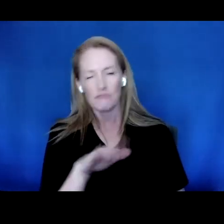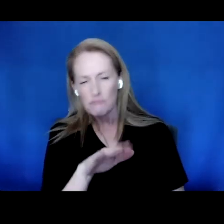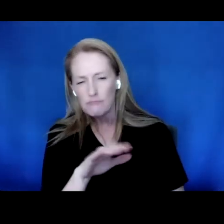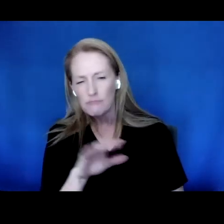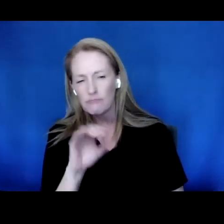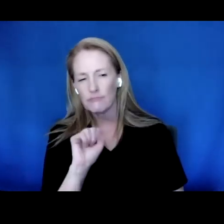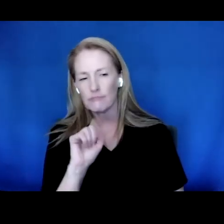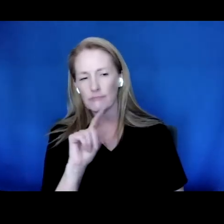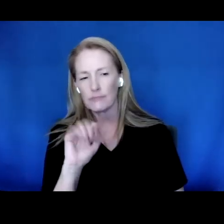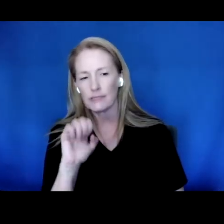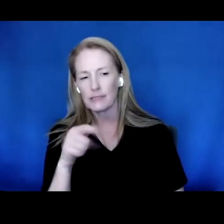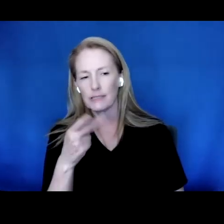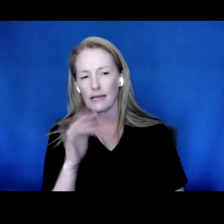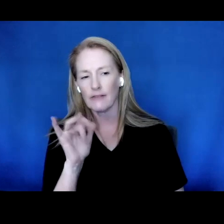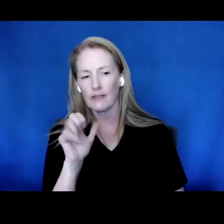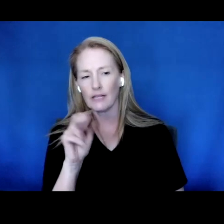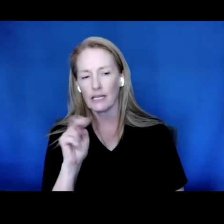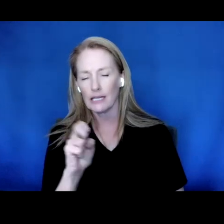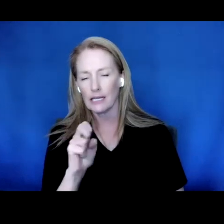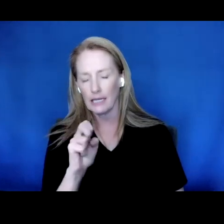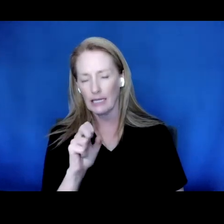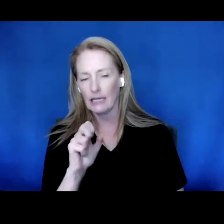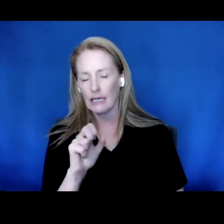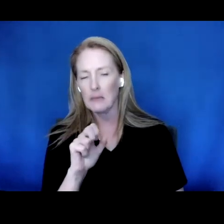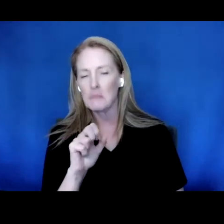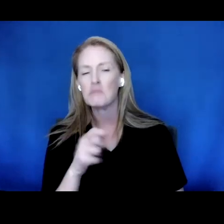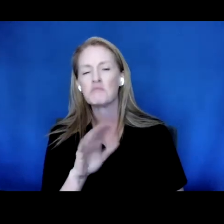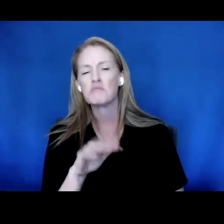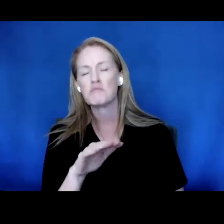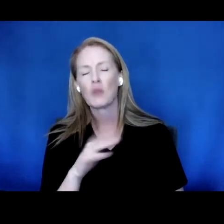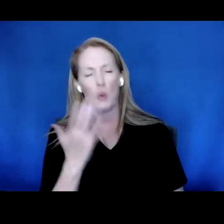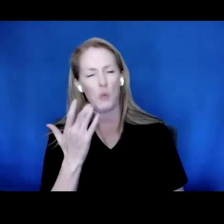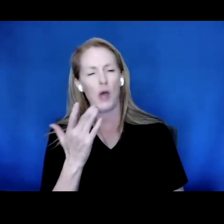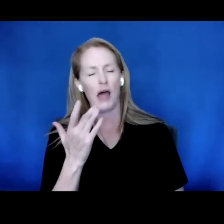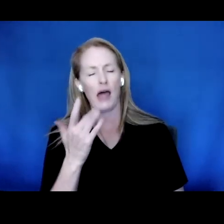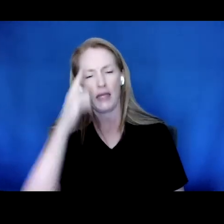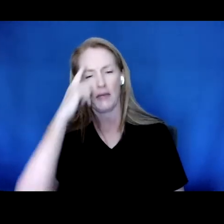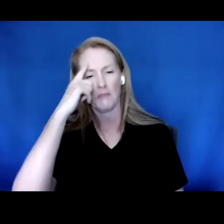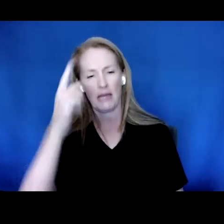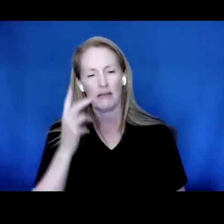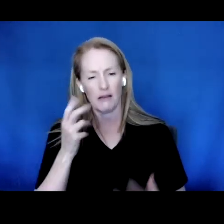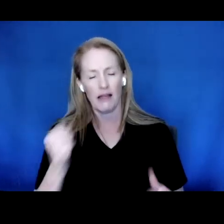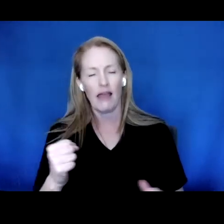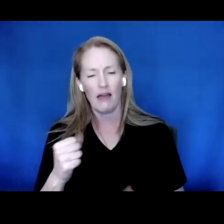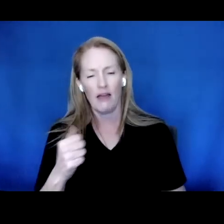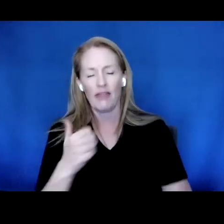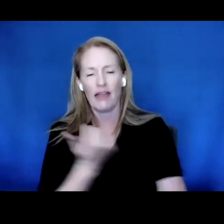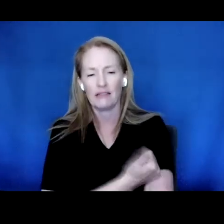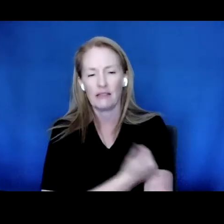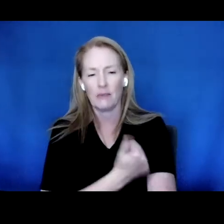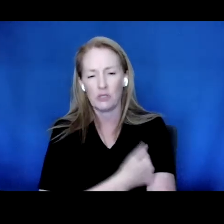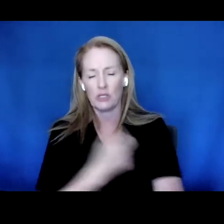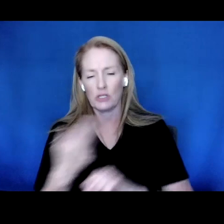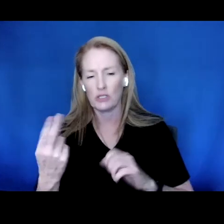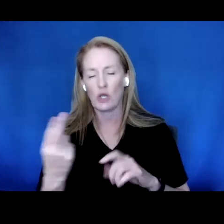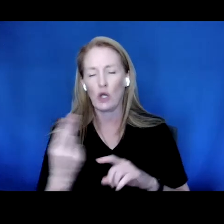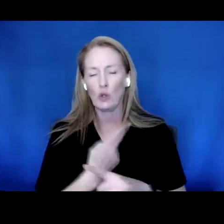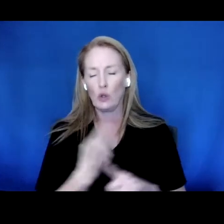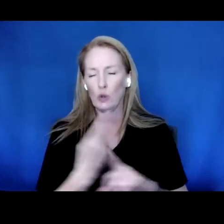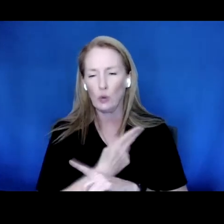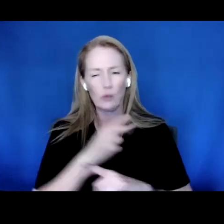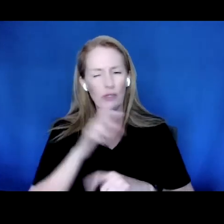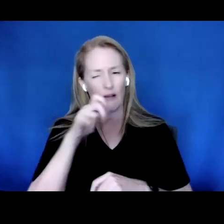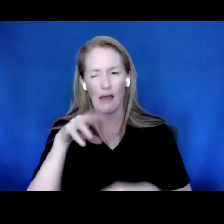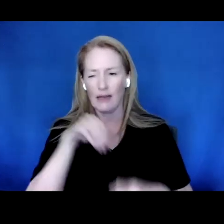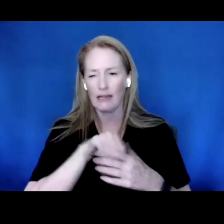ask. Why are mental health and substance use not represented in your findings when we know that that is a major issue for Arizona